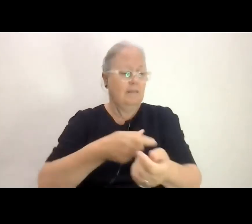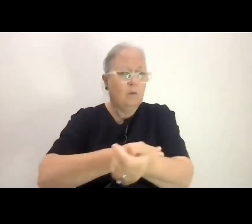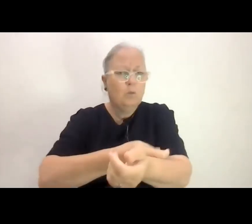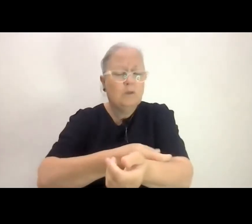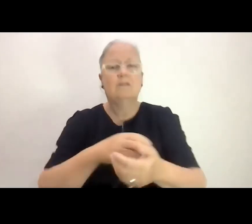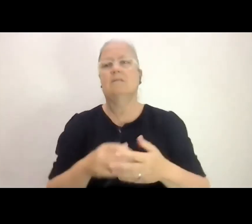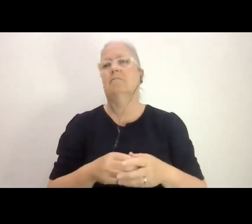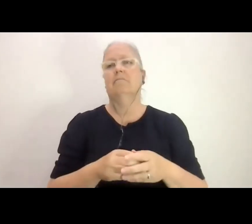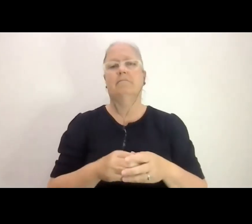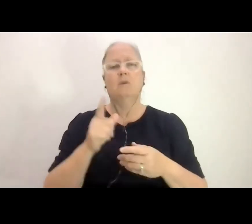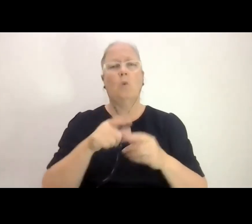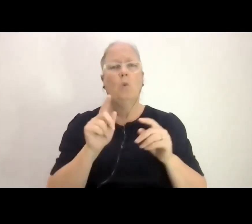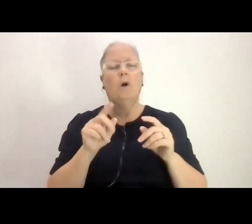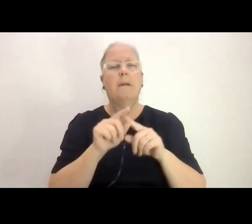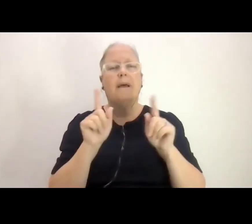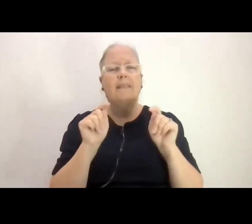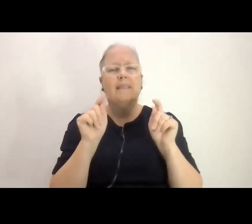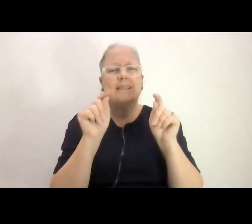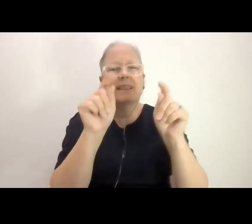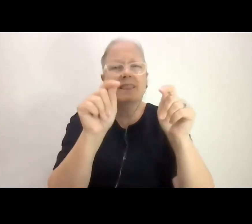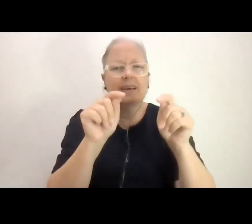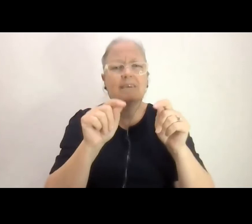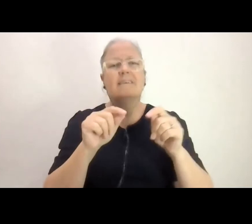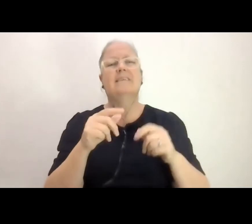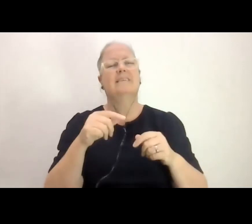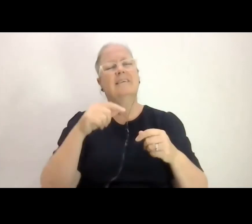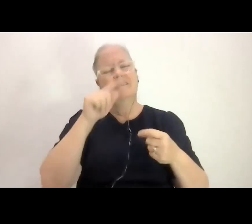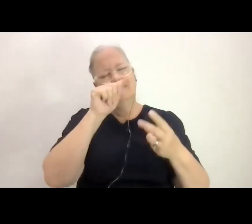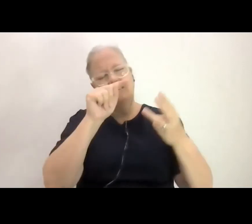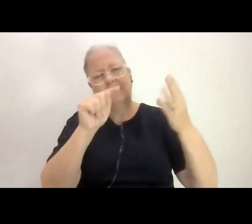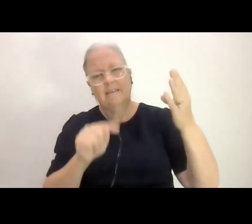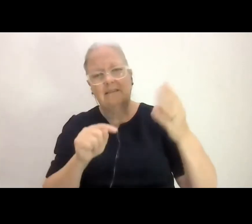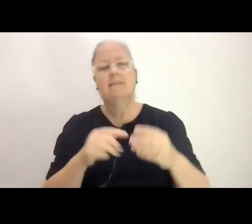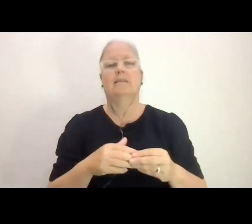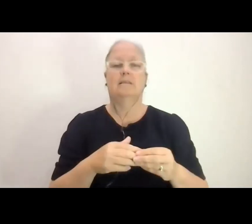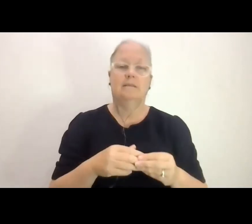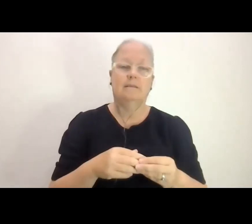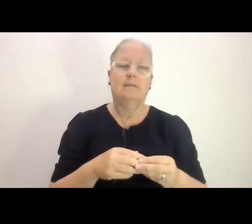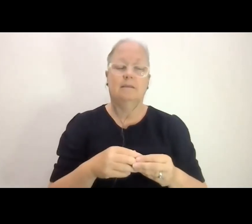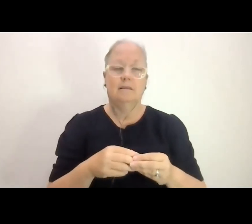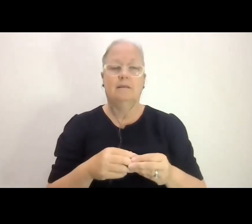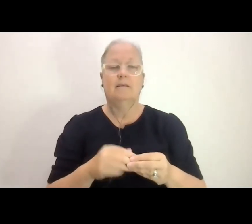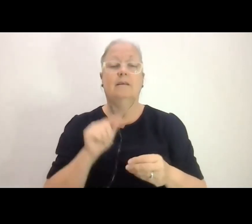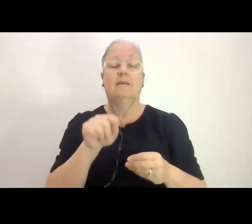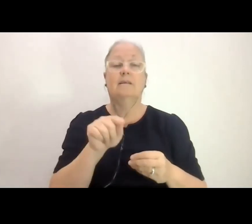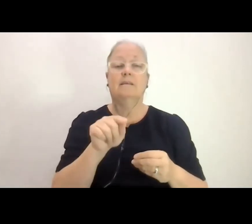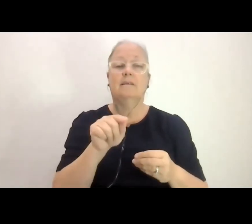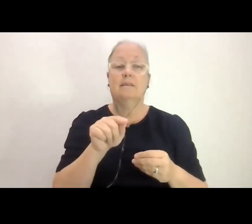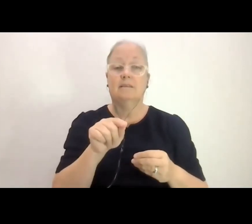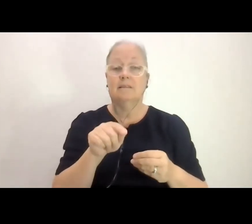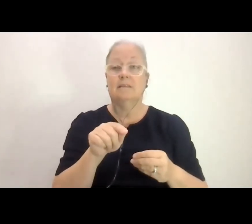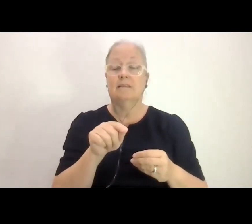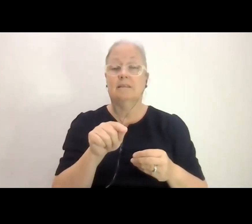in addition to what's already going on with the support in financing the work for communicable disease,